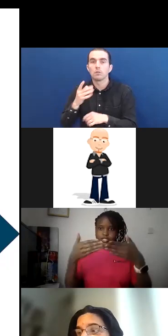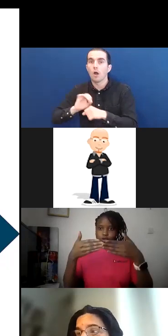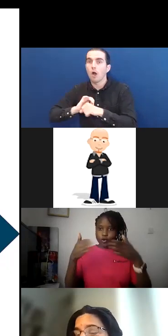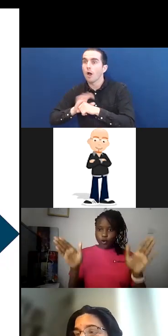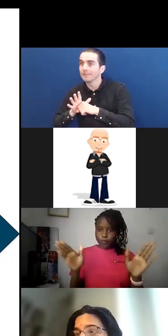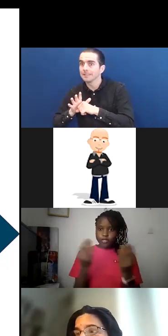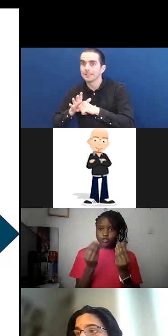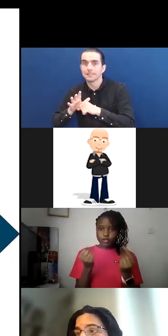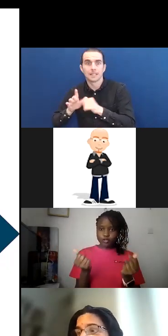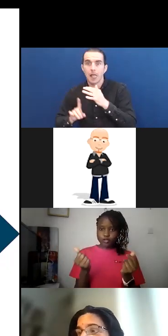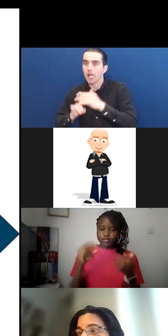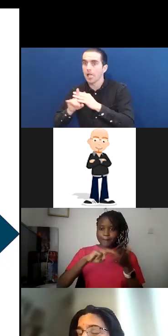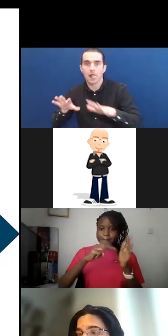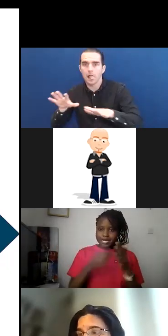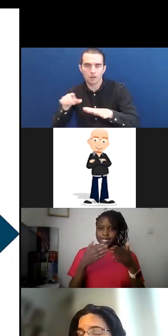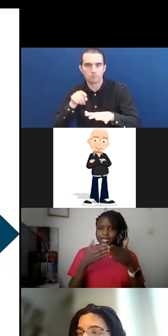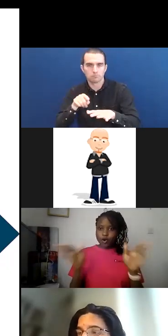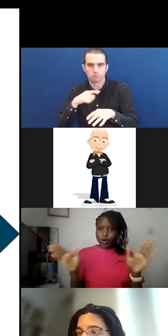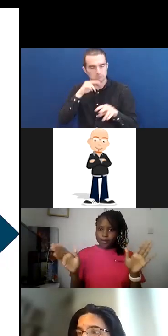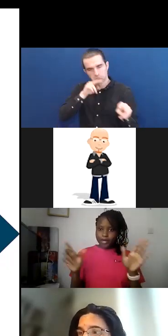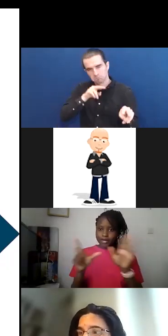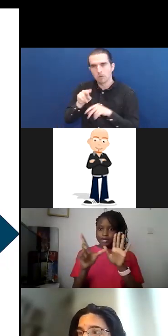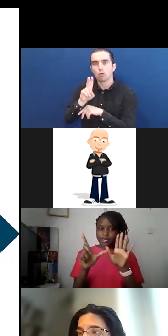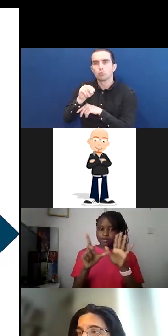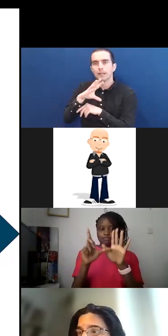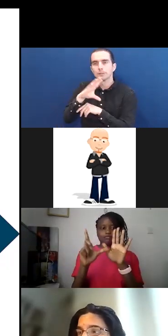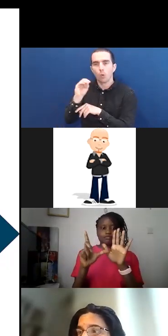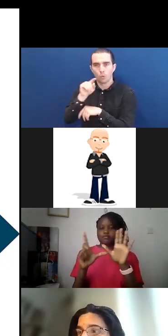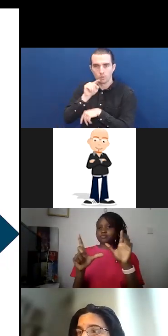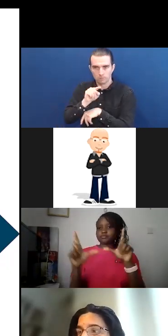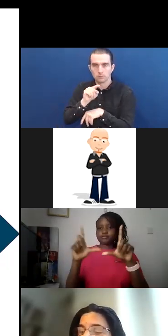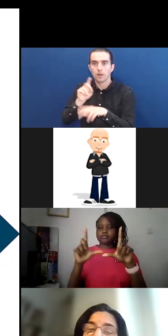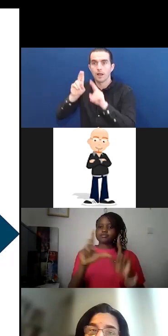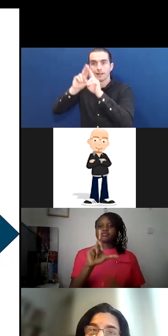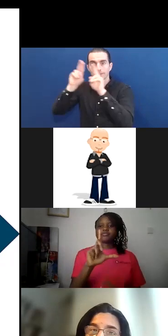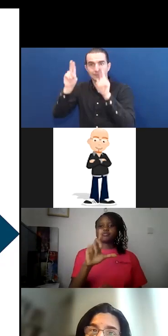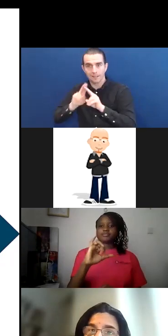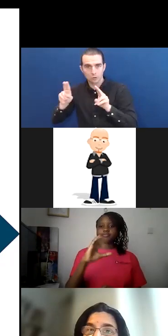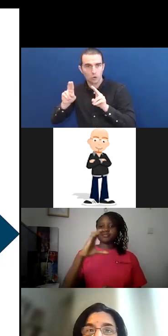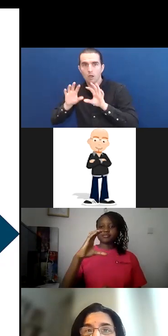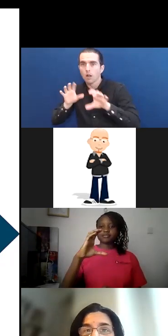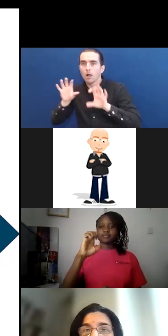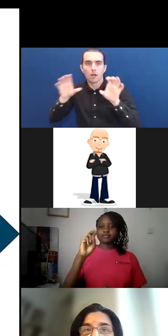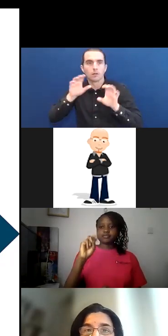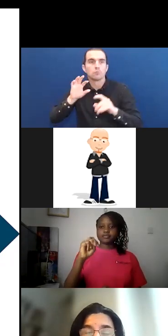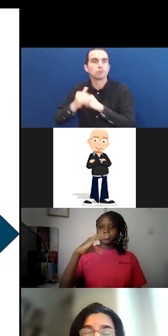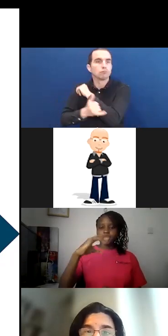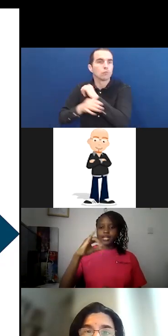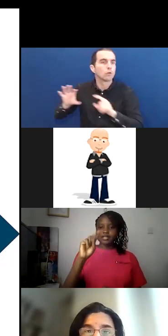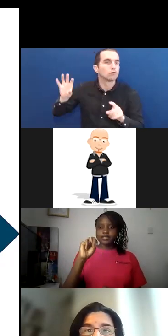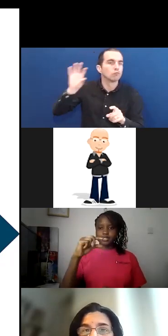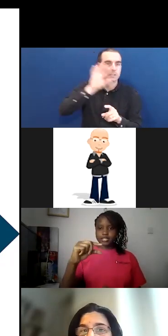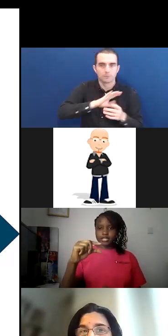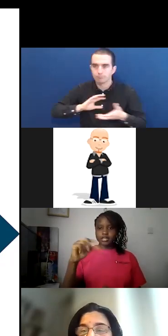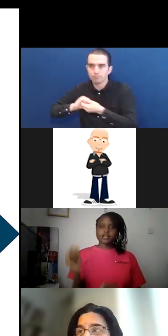open licensing. So I will give you definitions on this, but we're talking about open licensing of educational